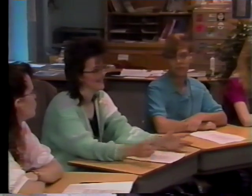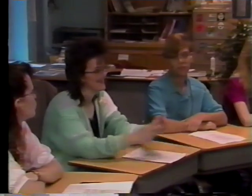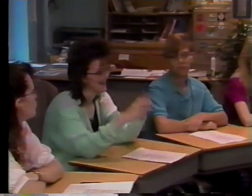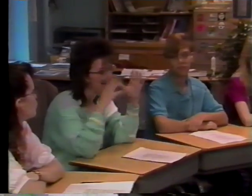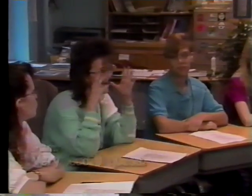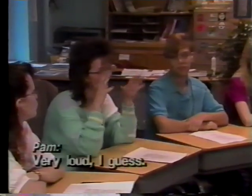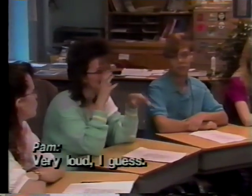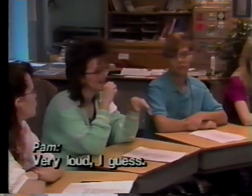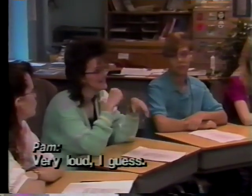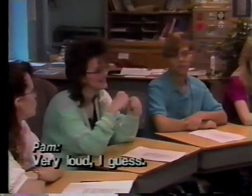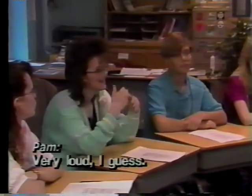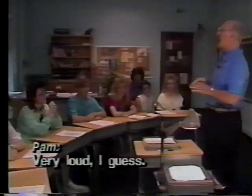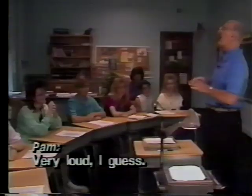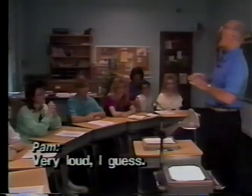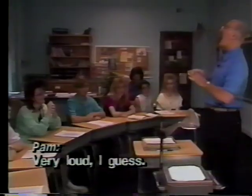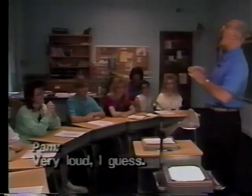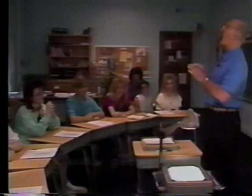Very loud, I guess. And